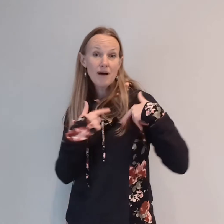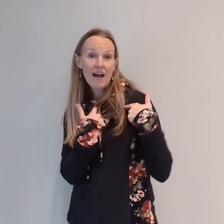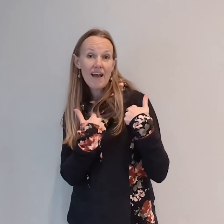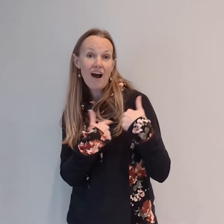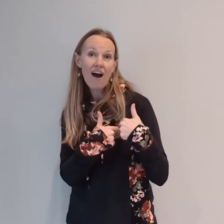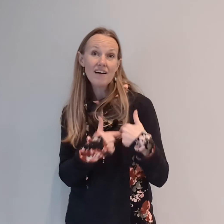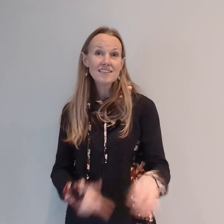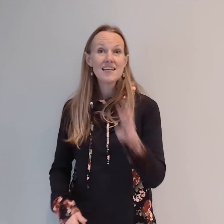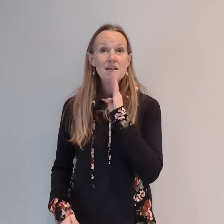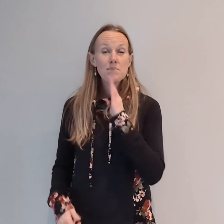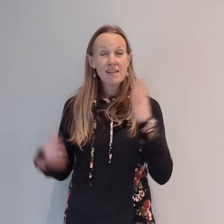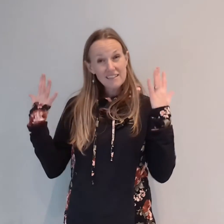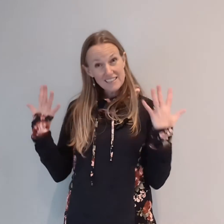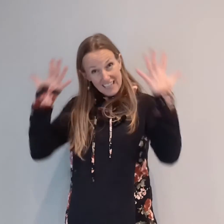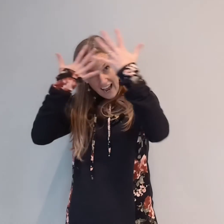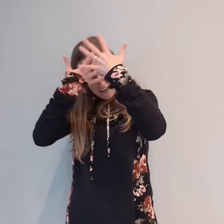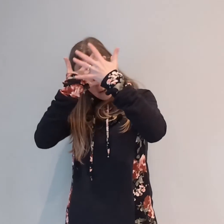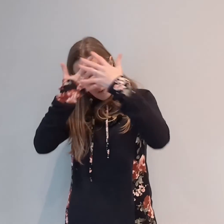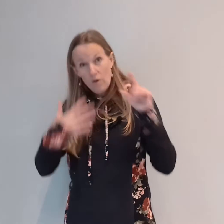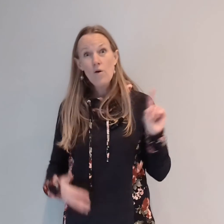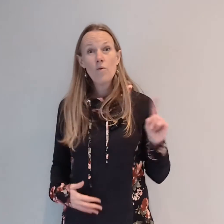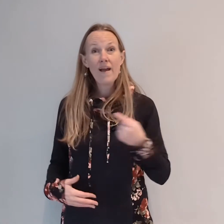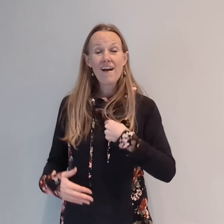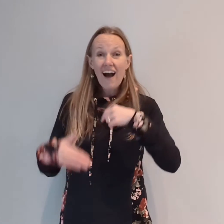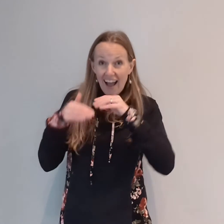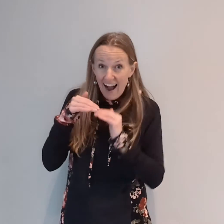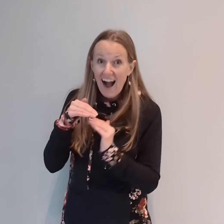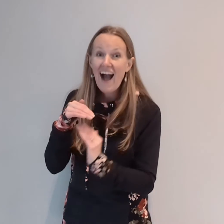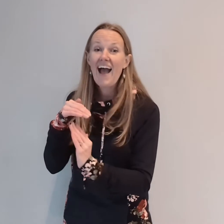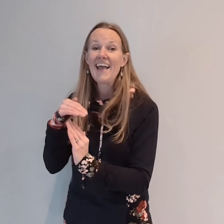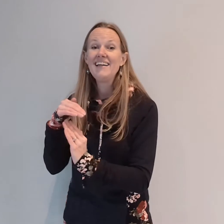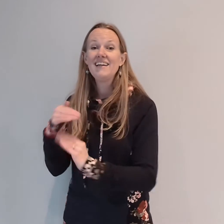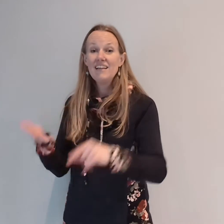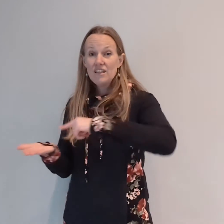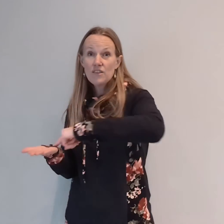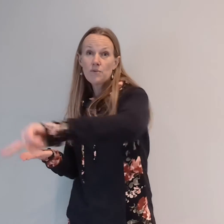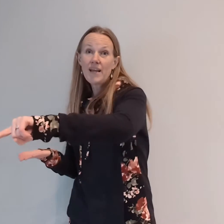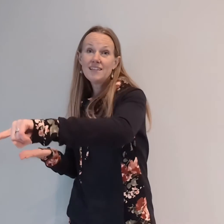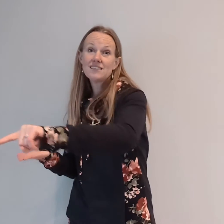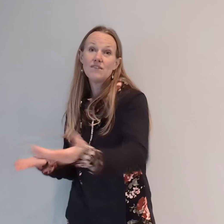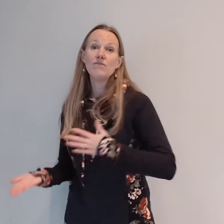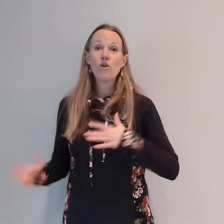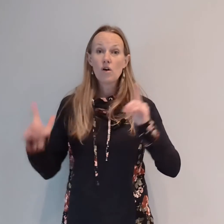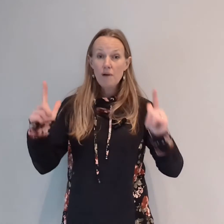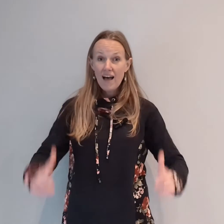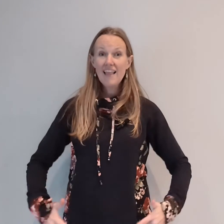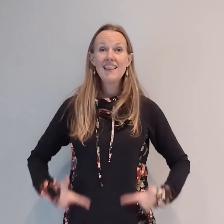my heart be the shadow where I hide, the ransom for my